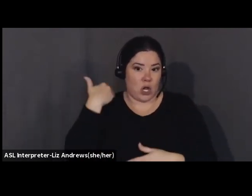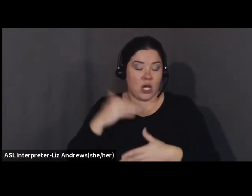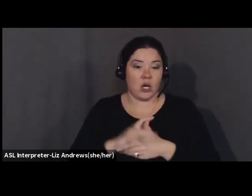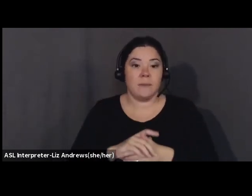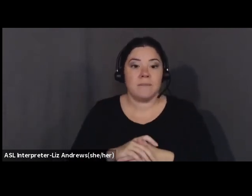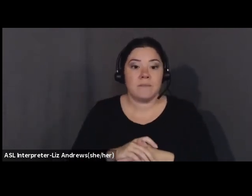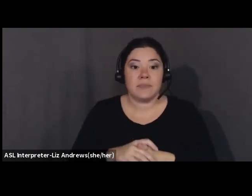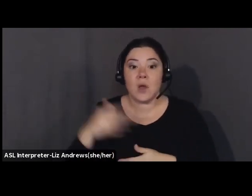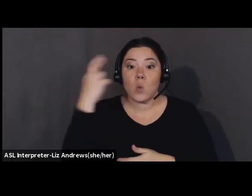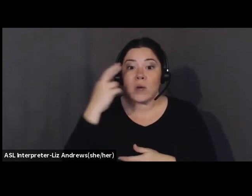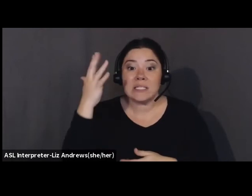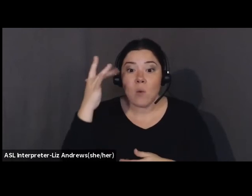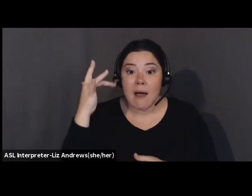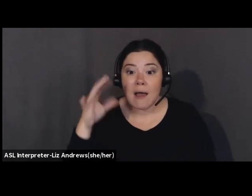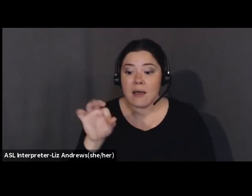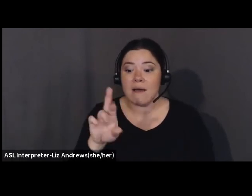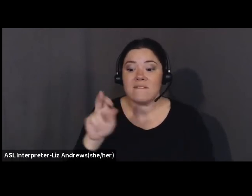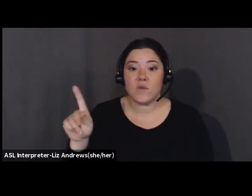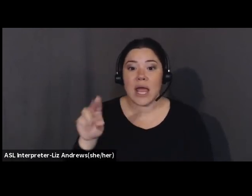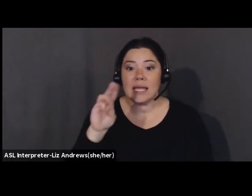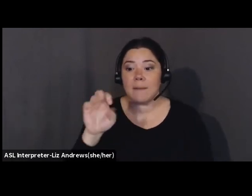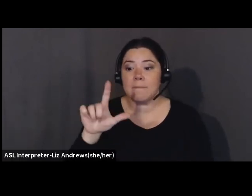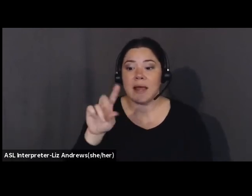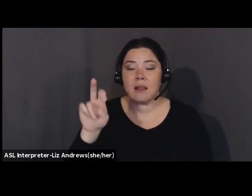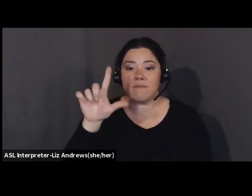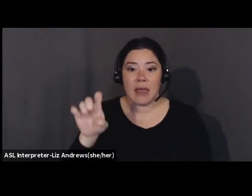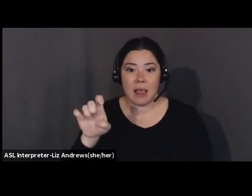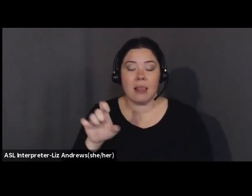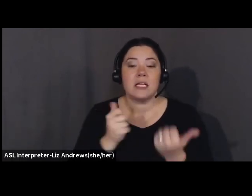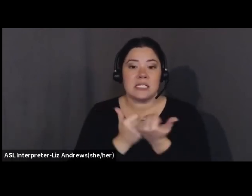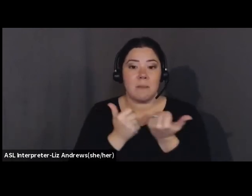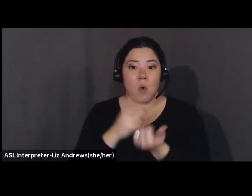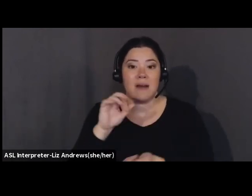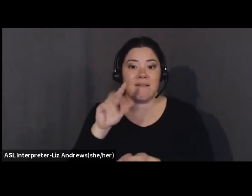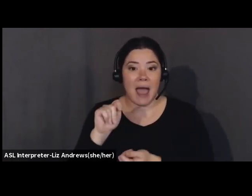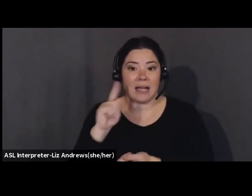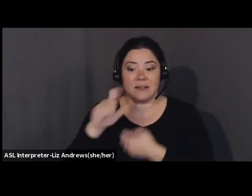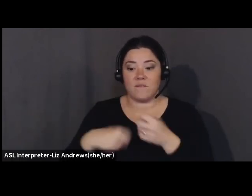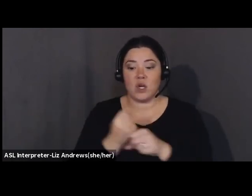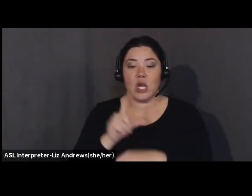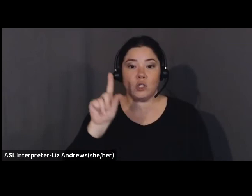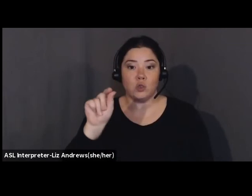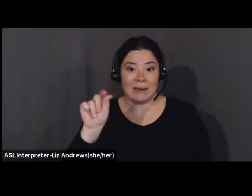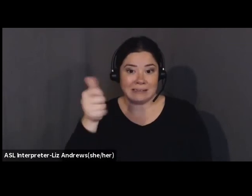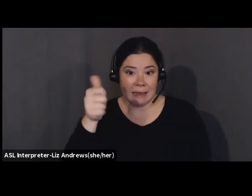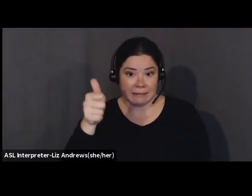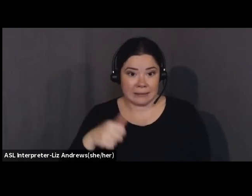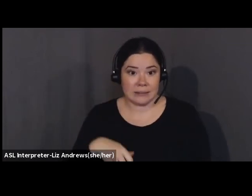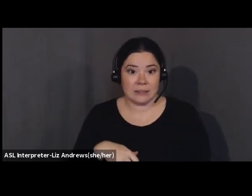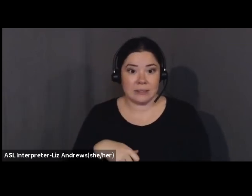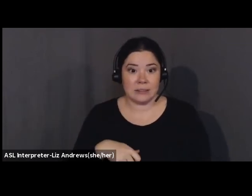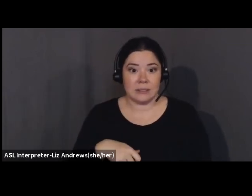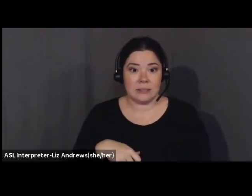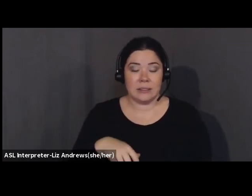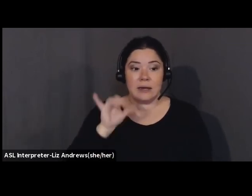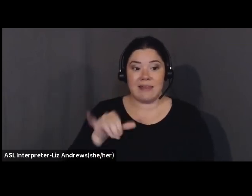the Frank Melville Supportive Housing Act of 2010, which revitalized and reformed Section 811 supportive housing for persons